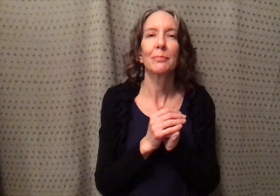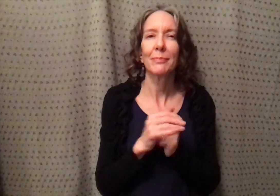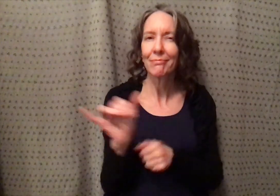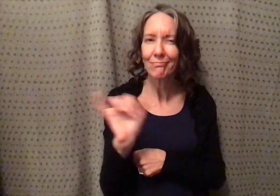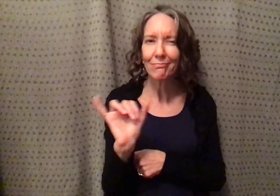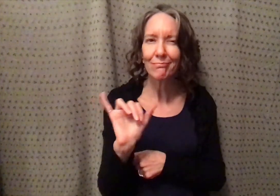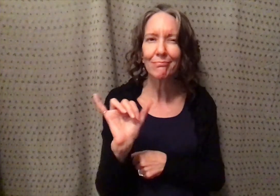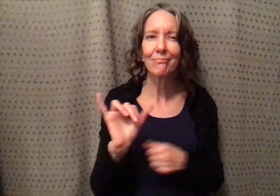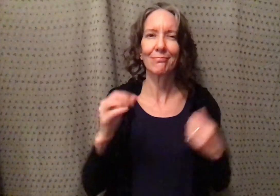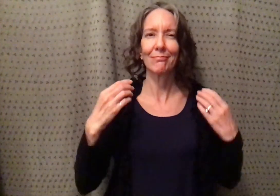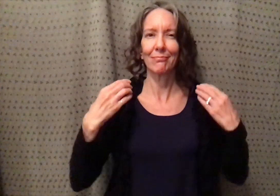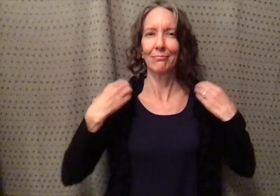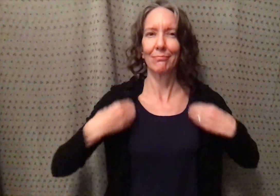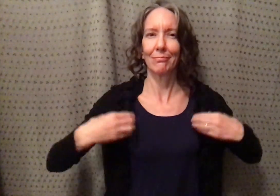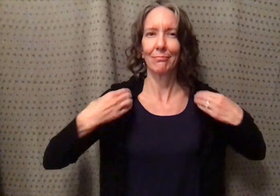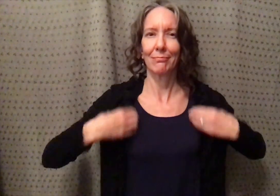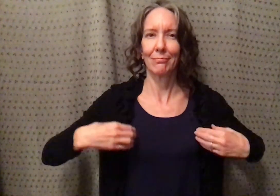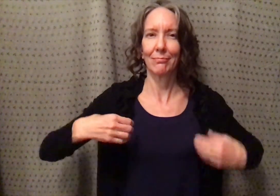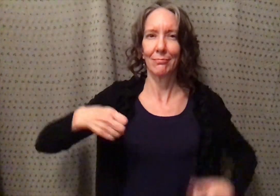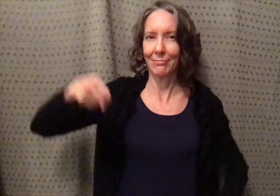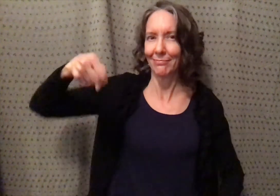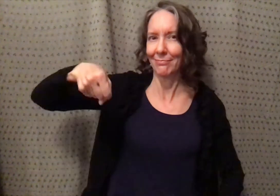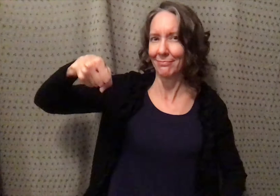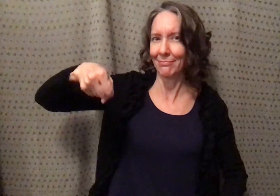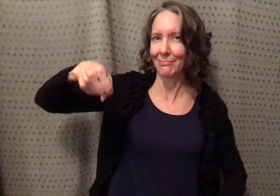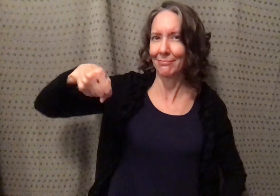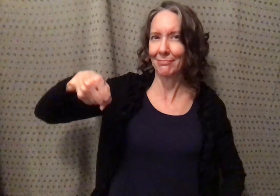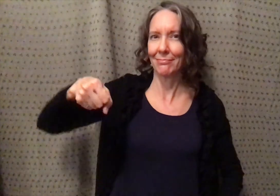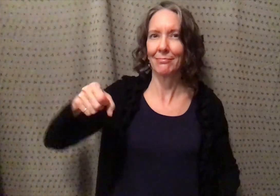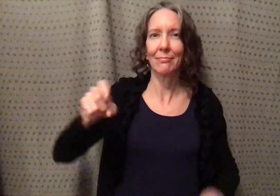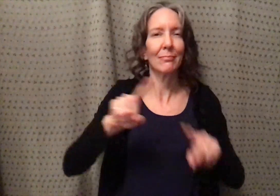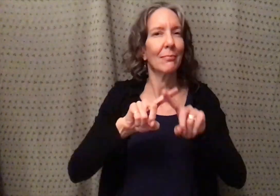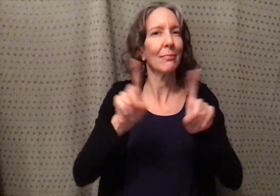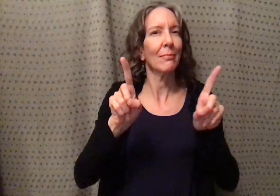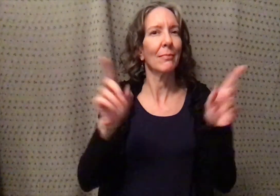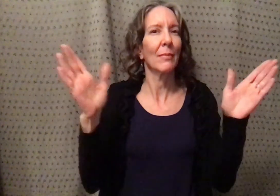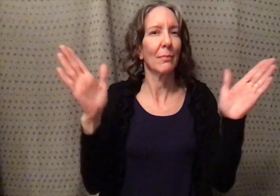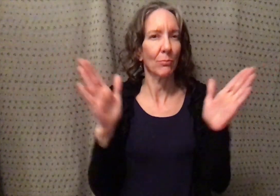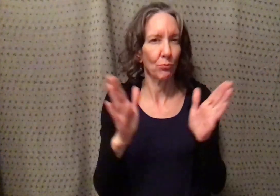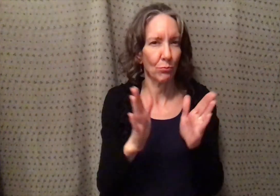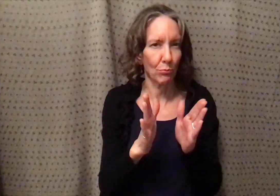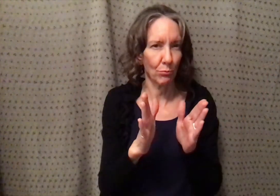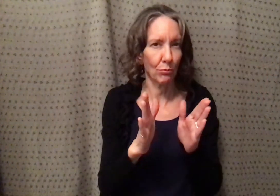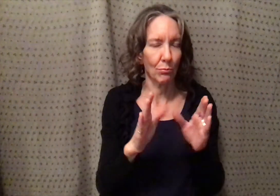What is this thing? Well, it's like a backpack or a purse, but it's small,